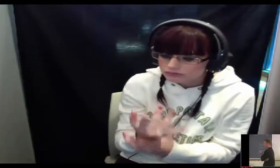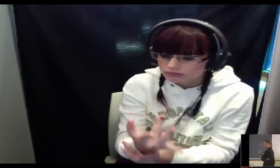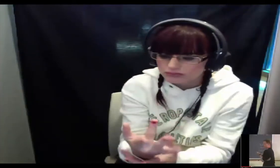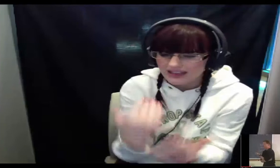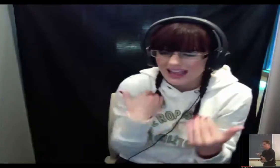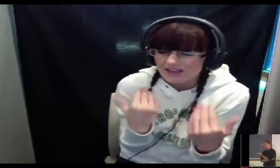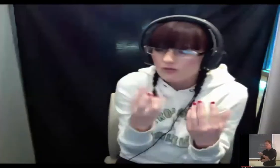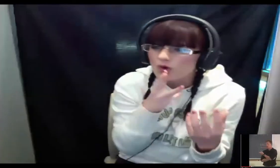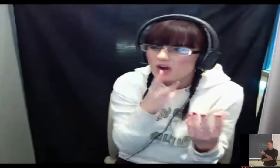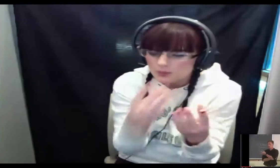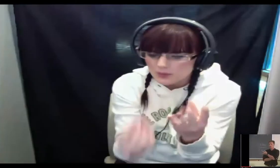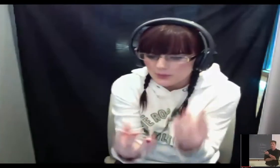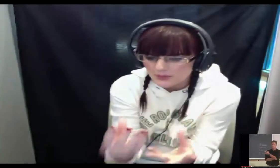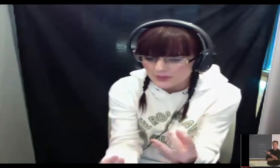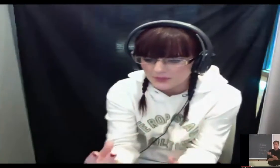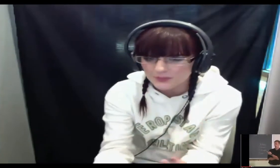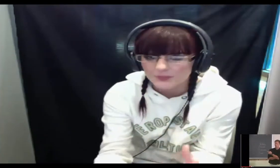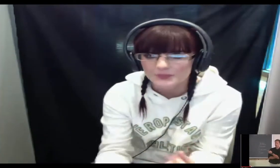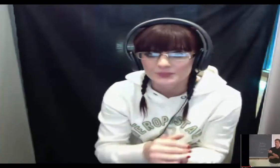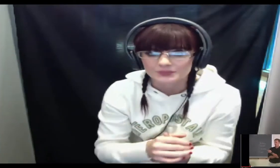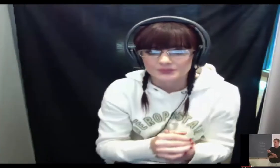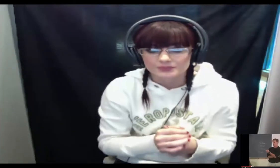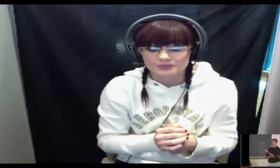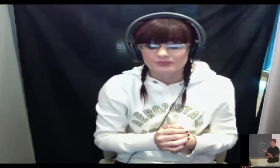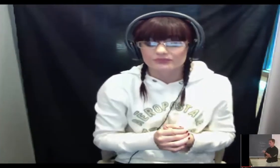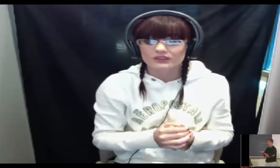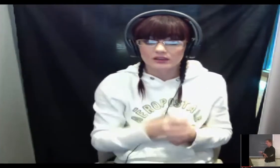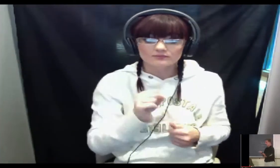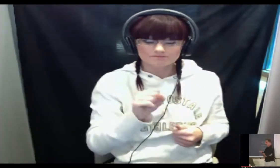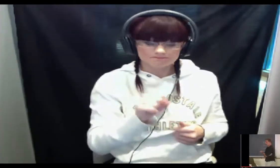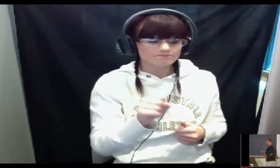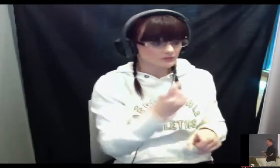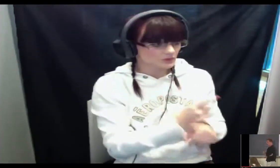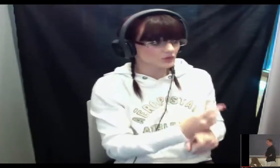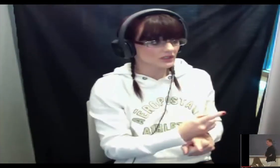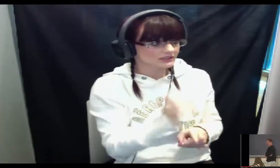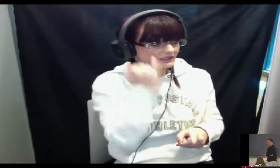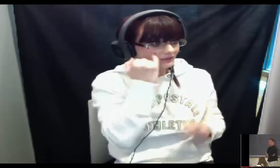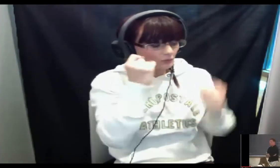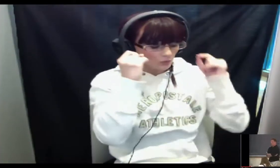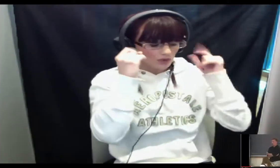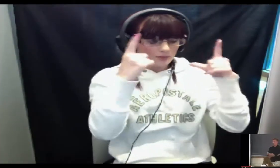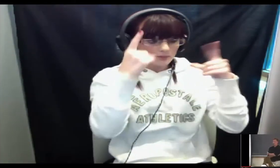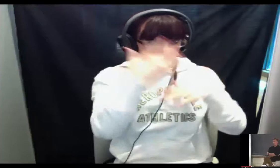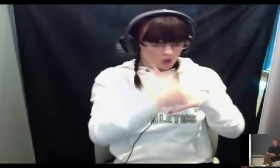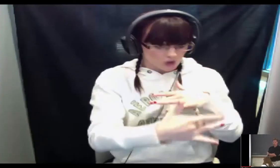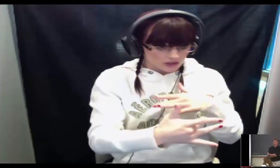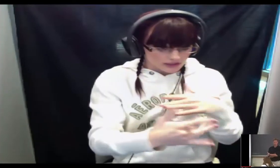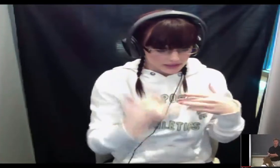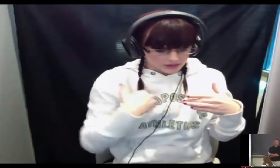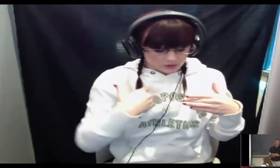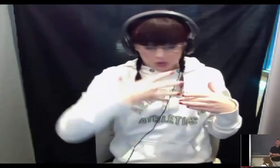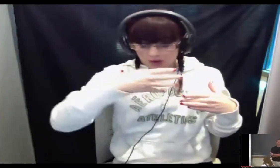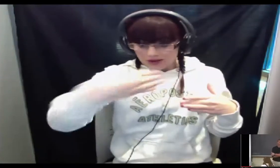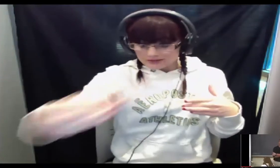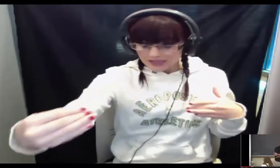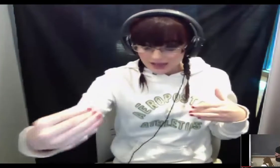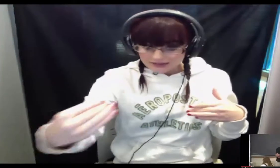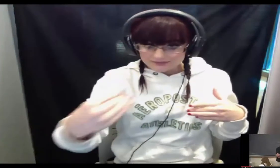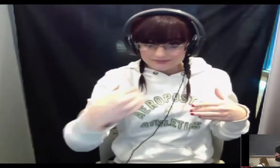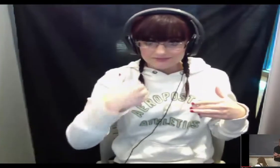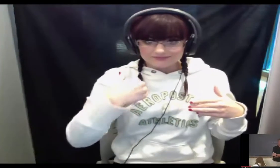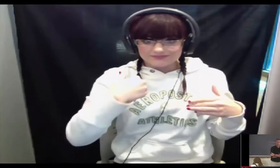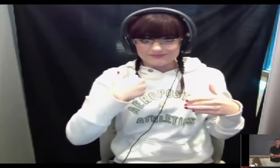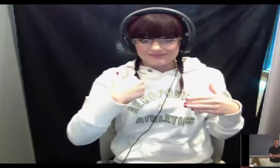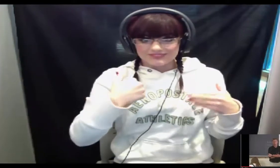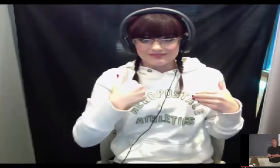and it depends on the environmental situation, and take off your socks and shoes and go